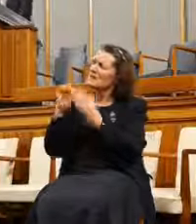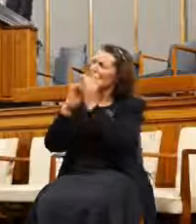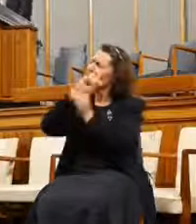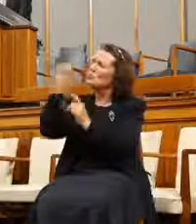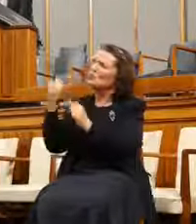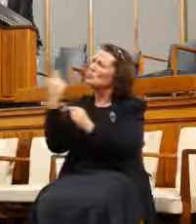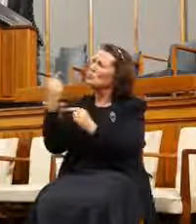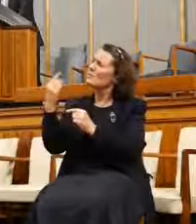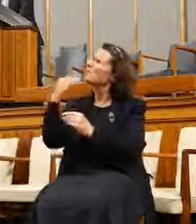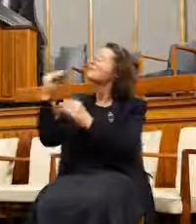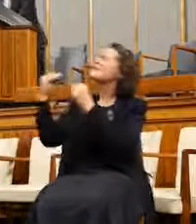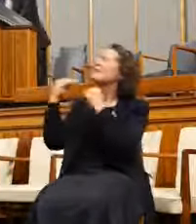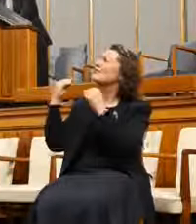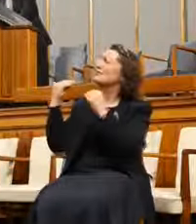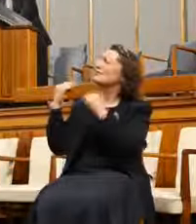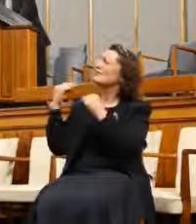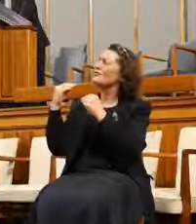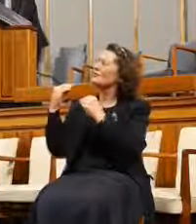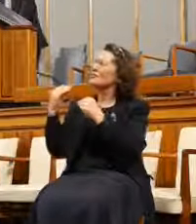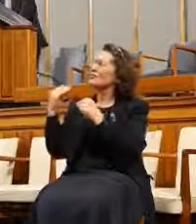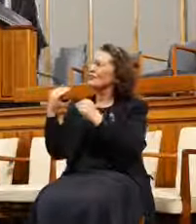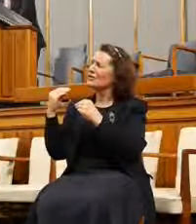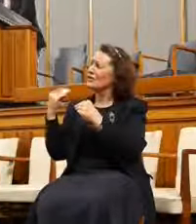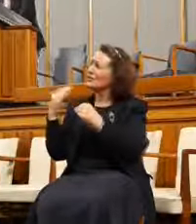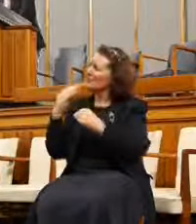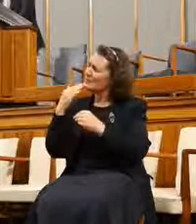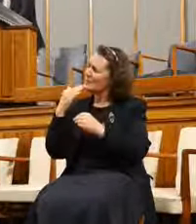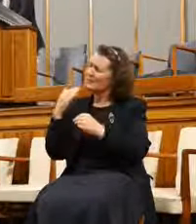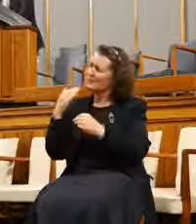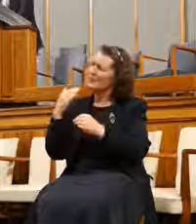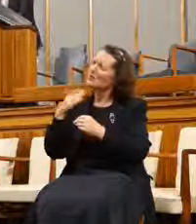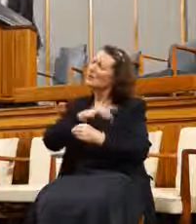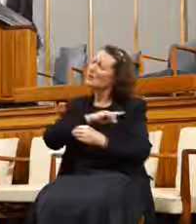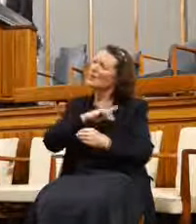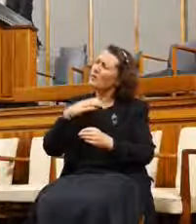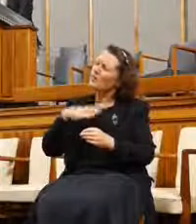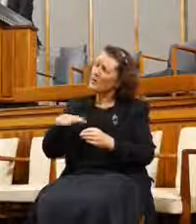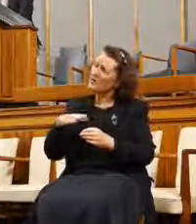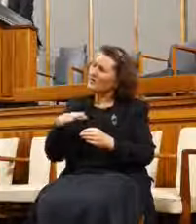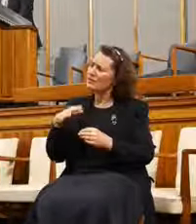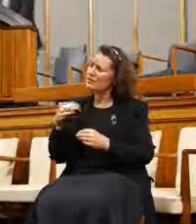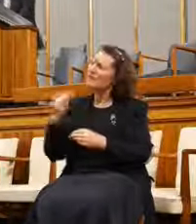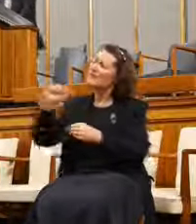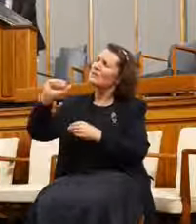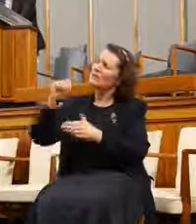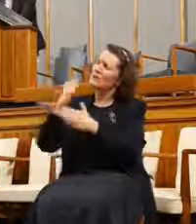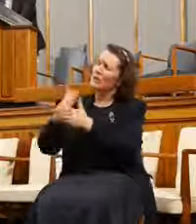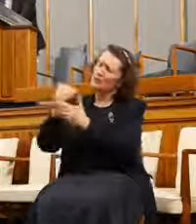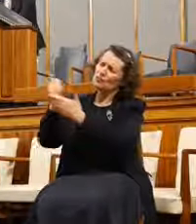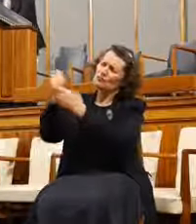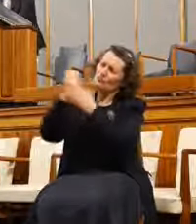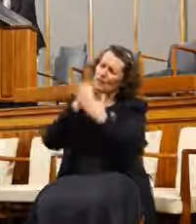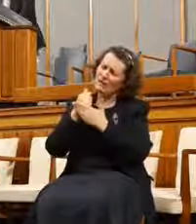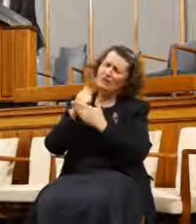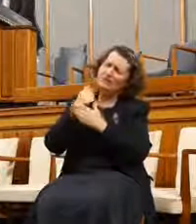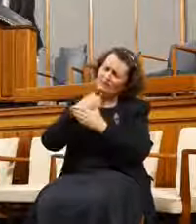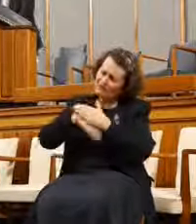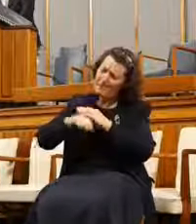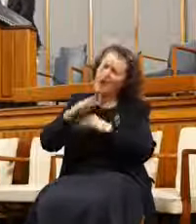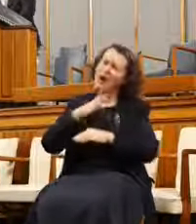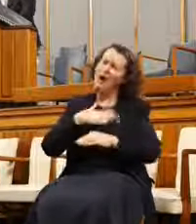transformed lives, that he may do that wonderful work of grace in us. Lord, come and bless us